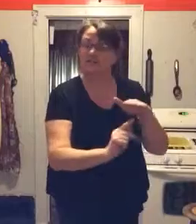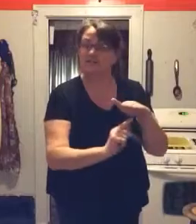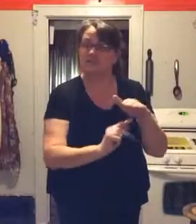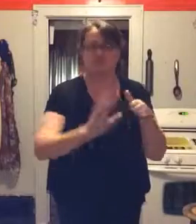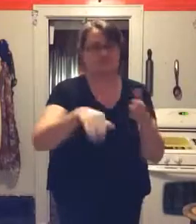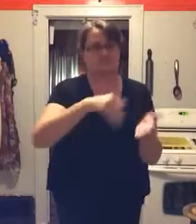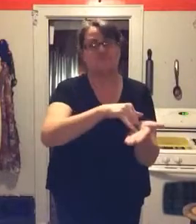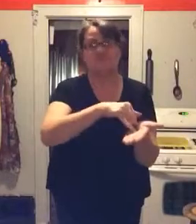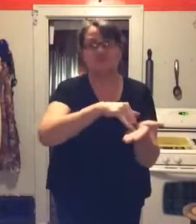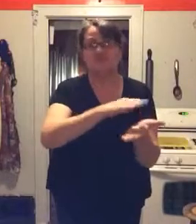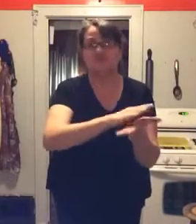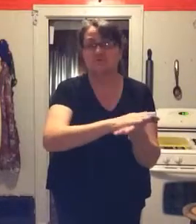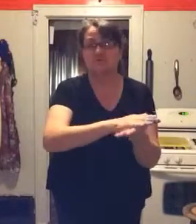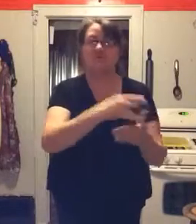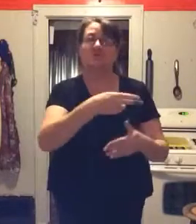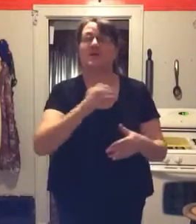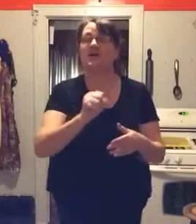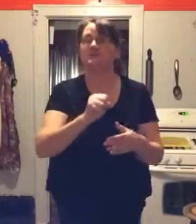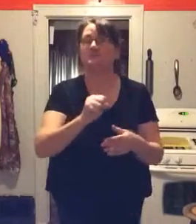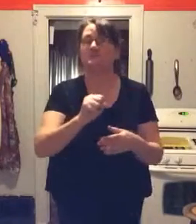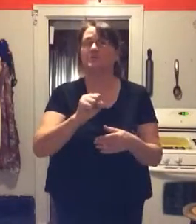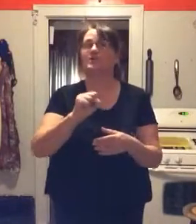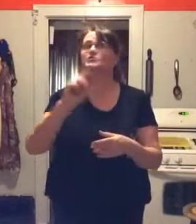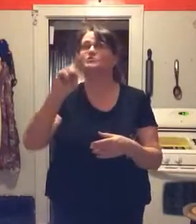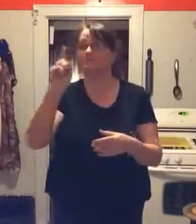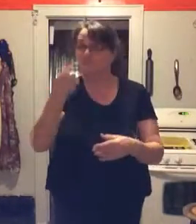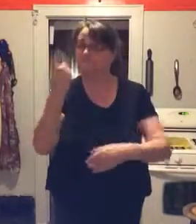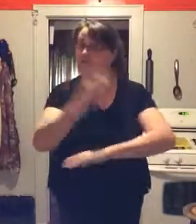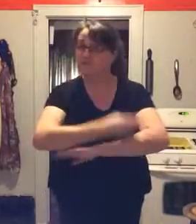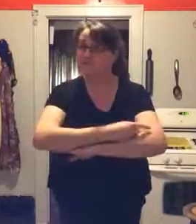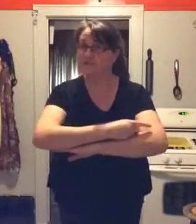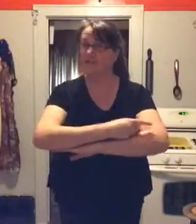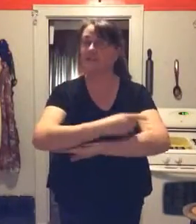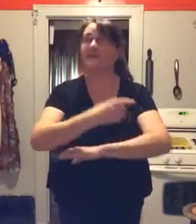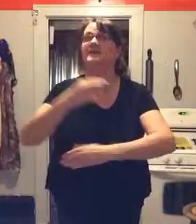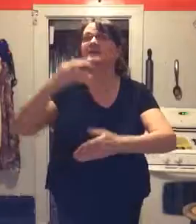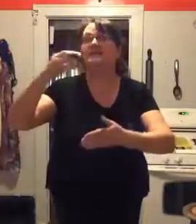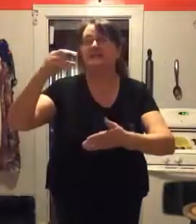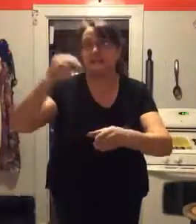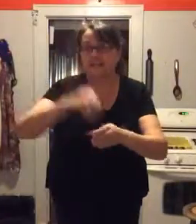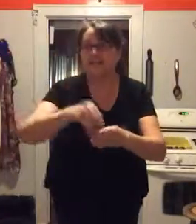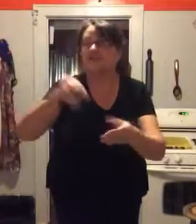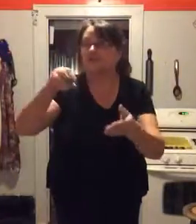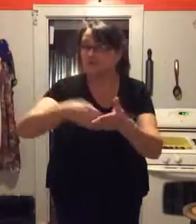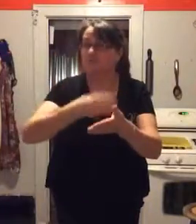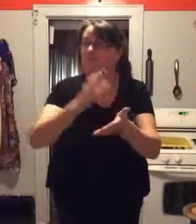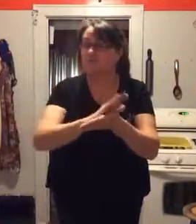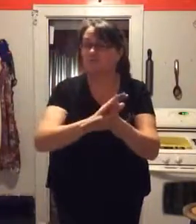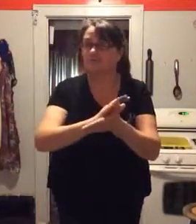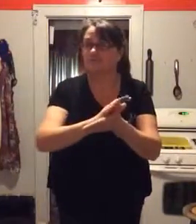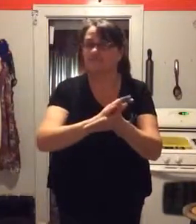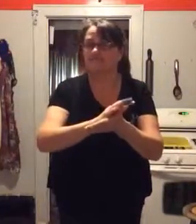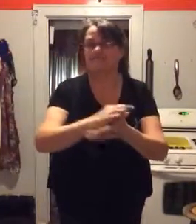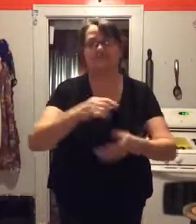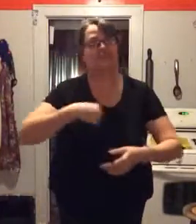I imagine there are some seniors out there who are feeling pretty good right now with just one more